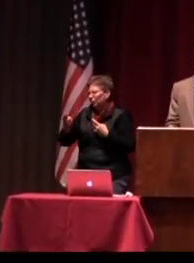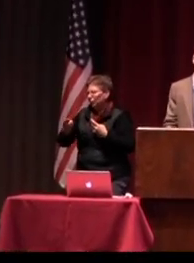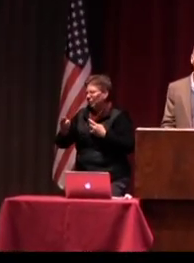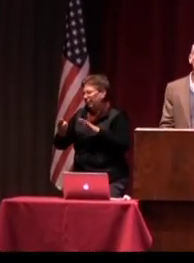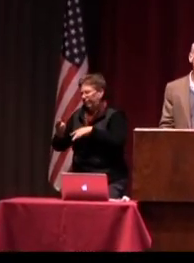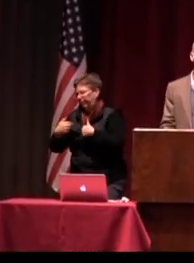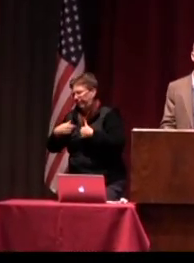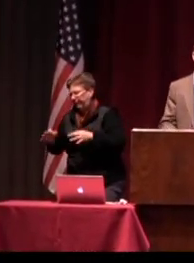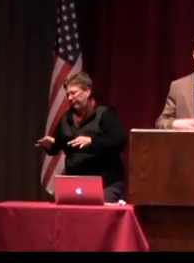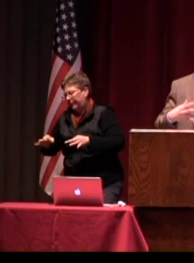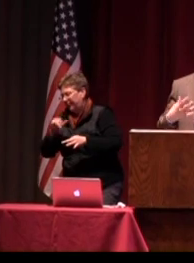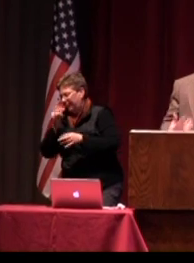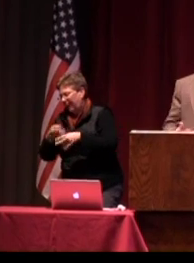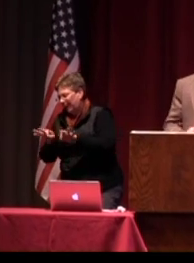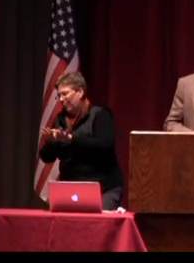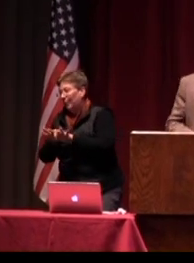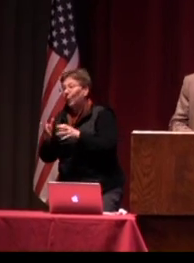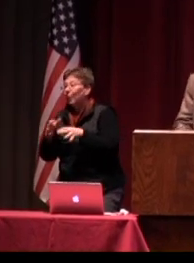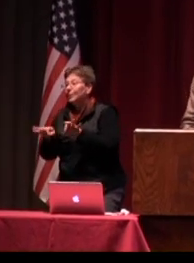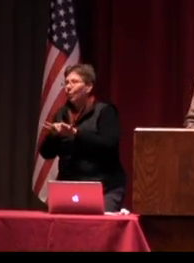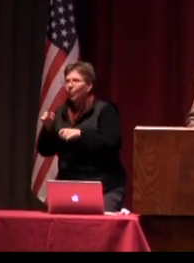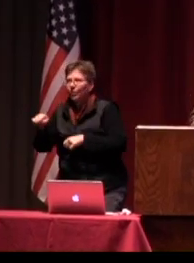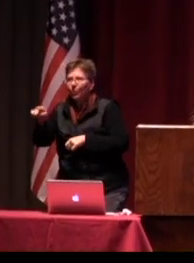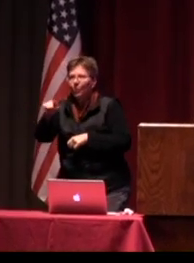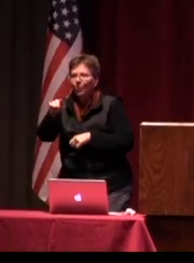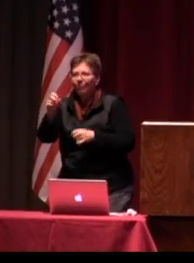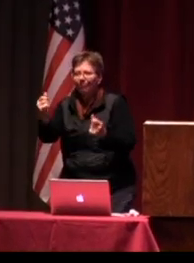particularly important. What's important is that you are here.